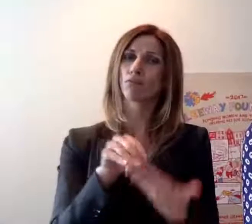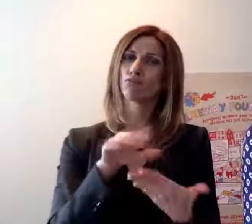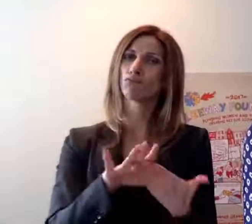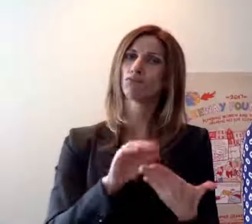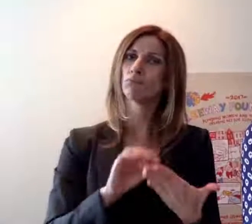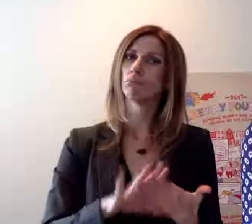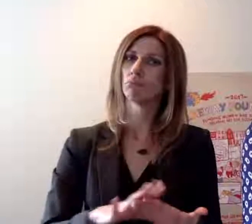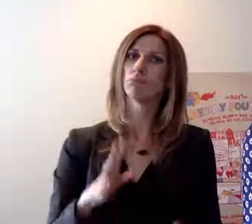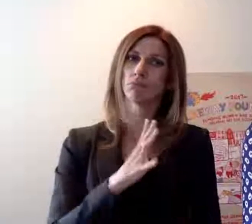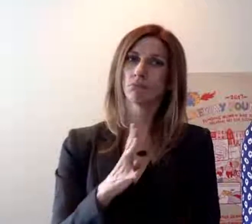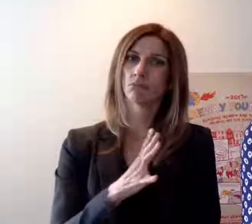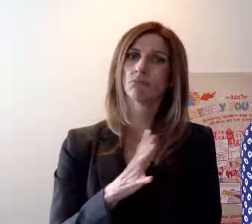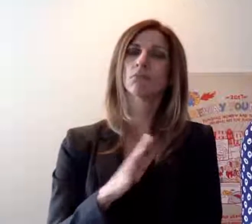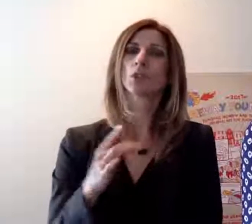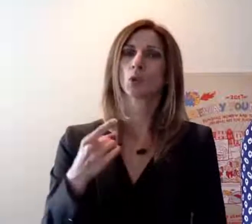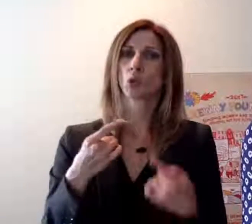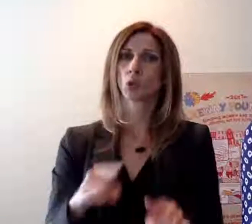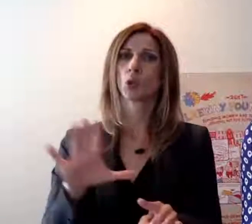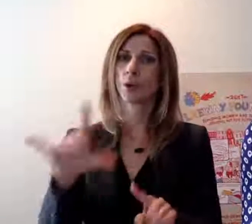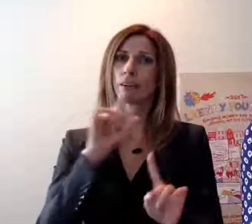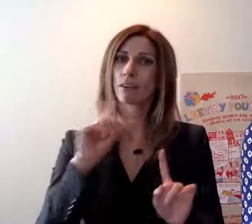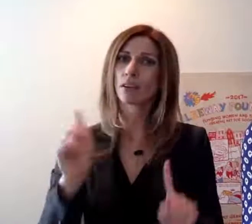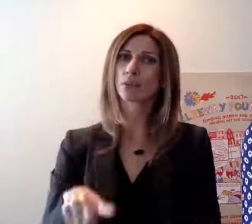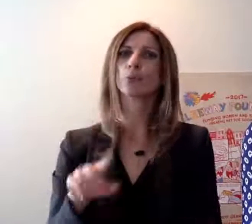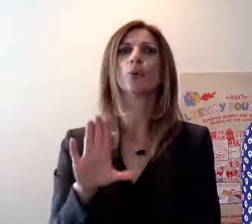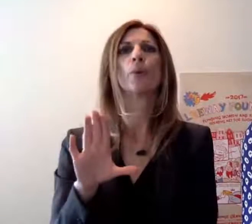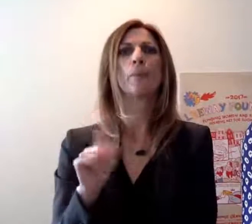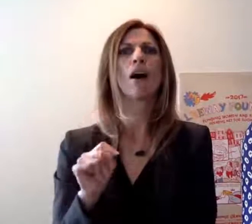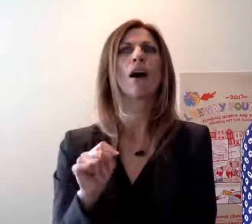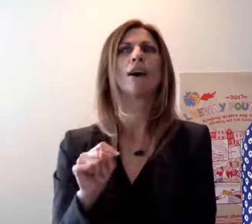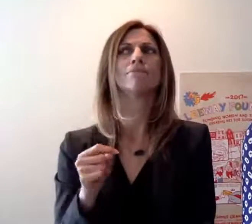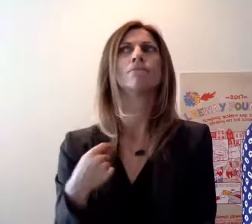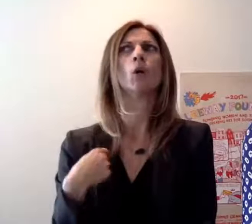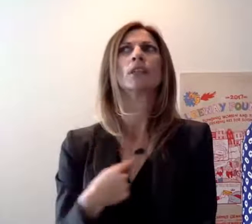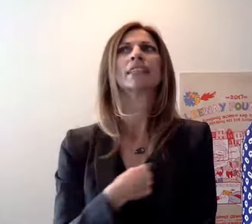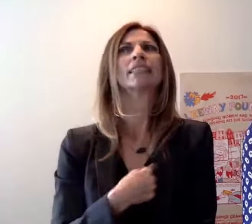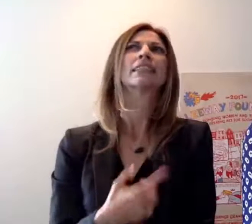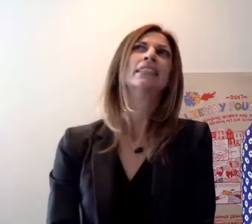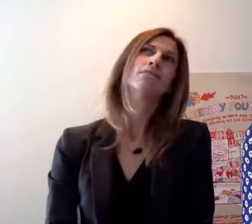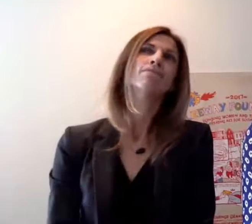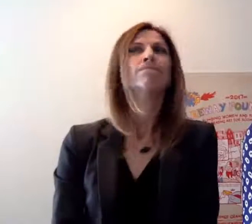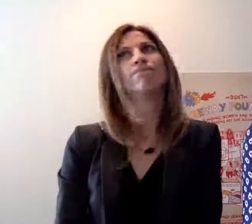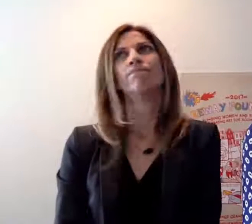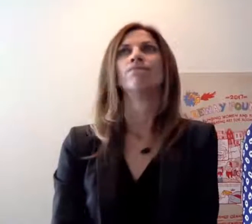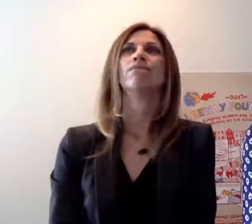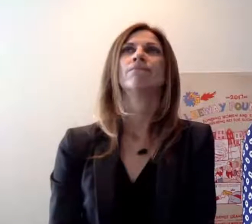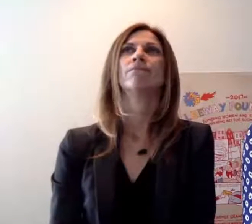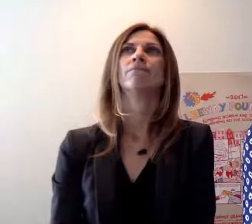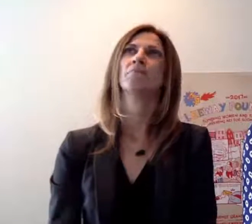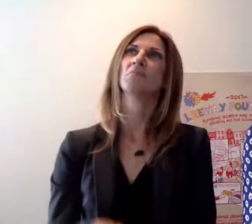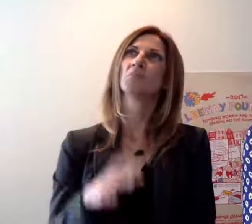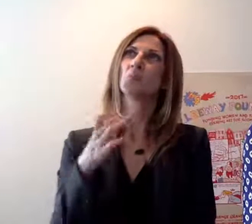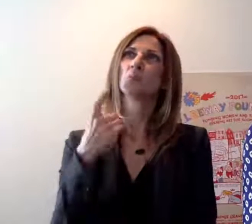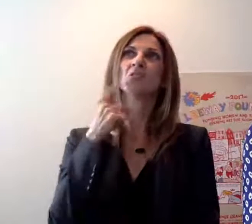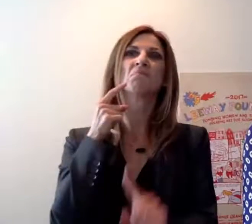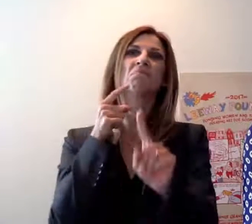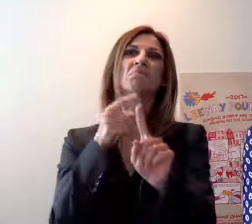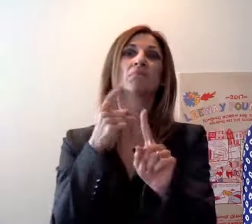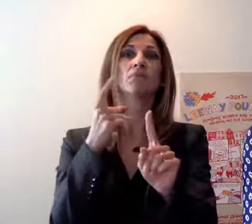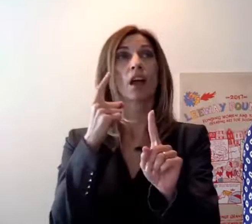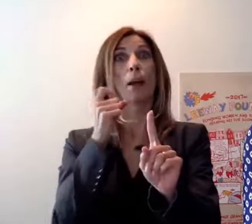those in your answer. But we are really looking at impact in the